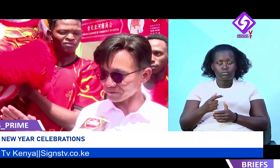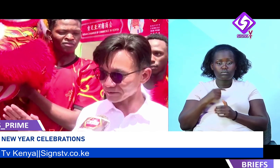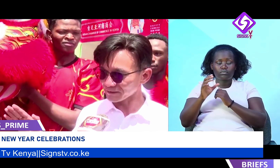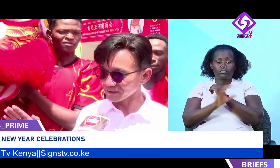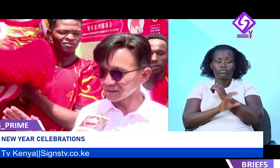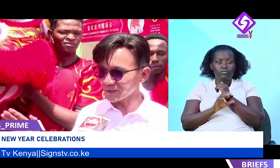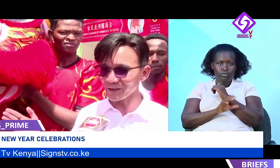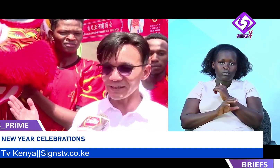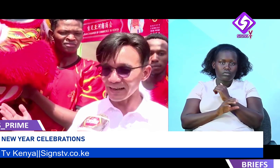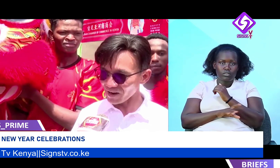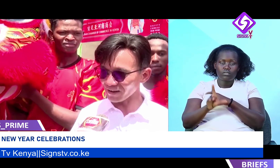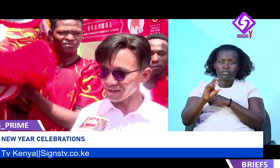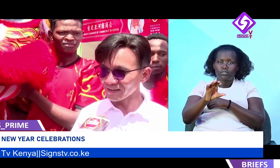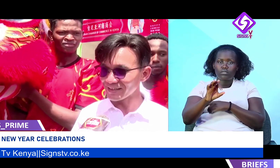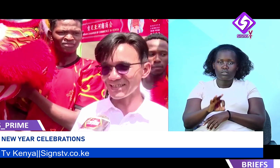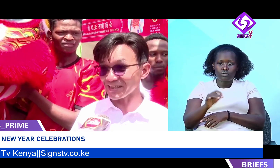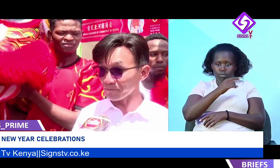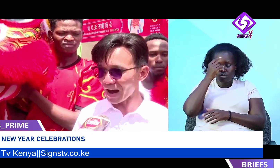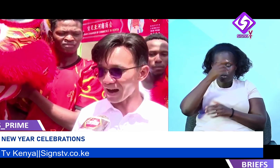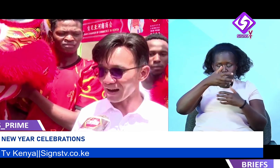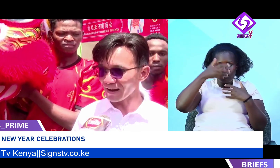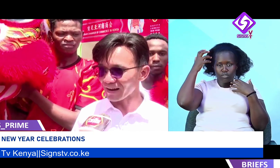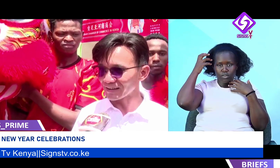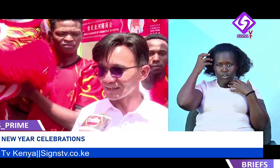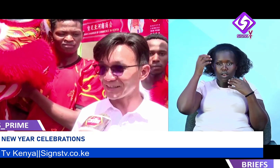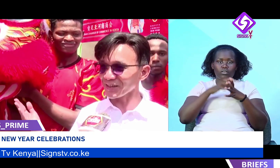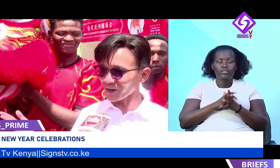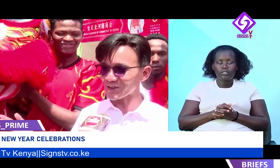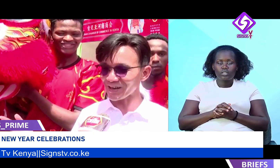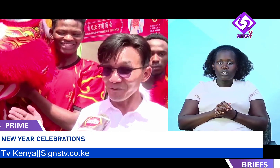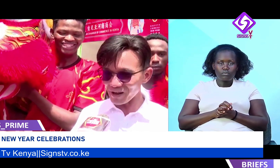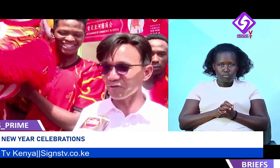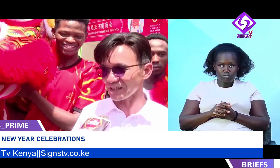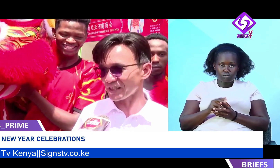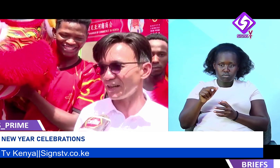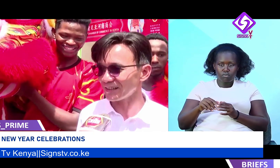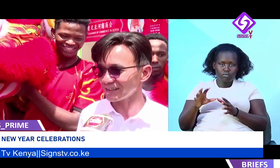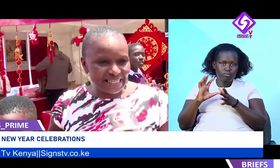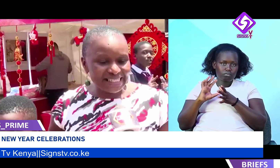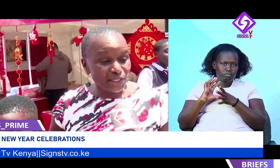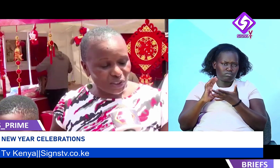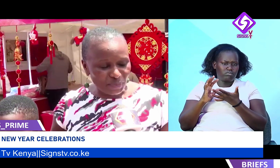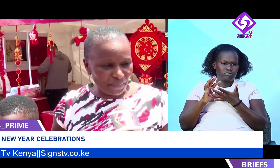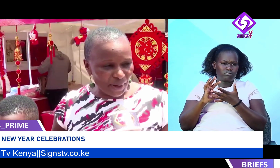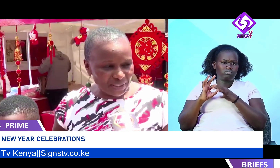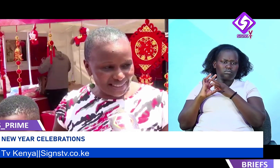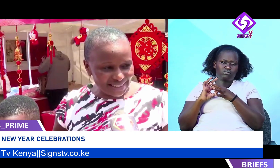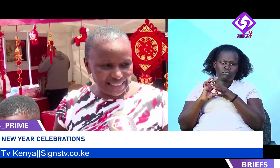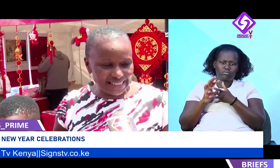F because a lion is a Simba. This culture is really fit here. My son told me about it. He's